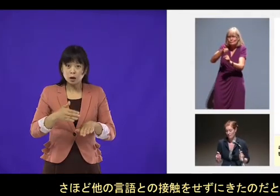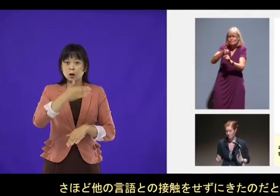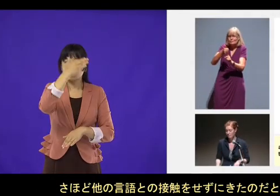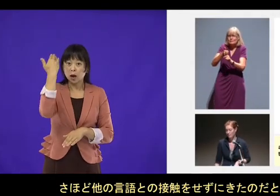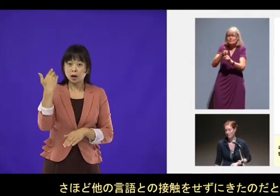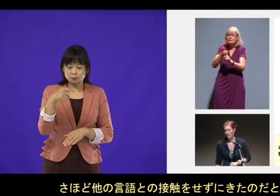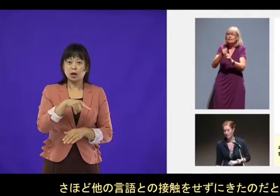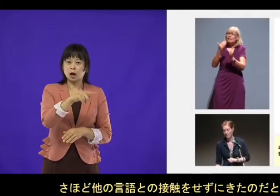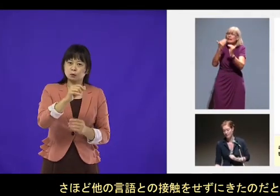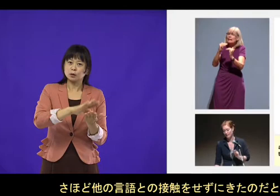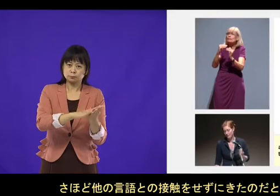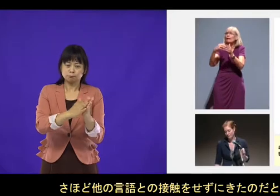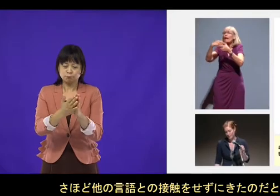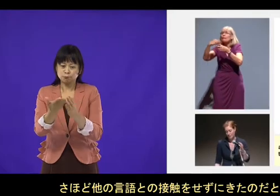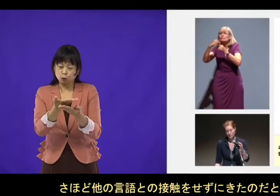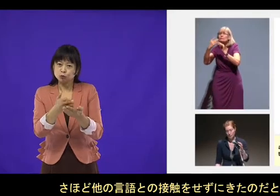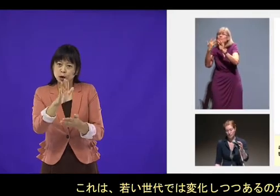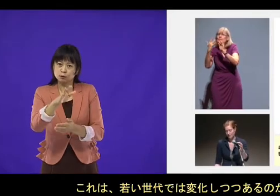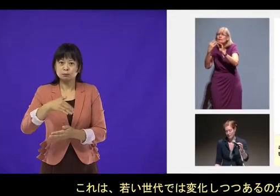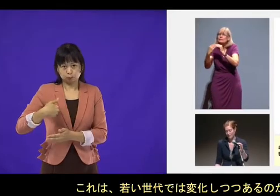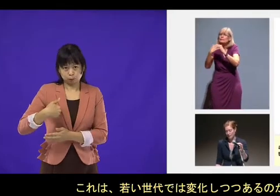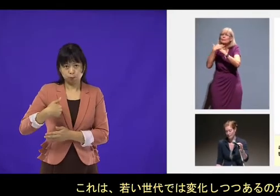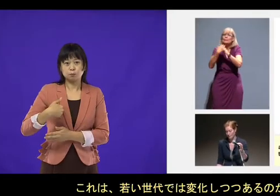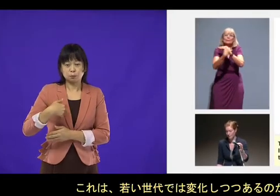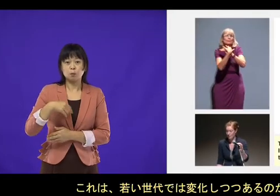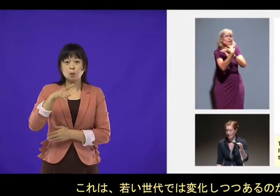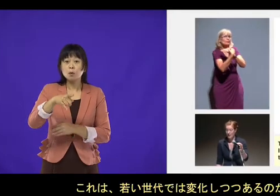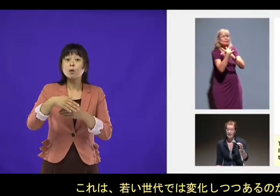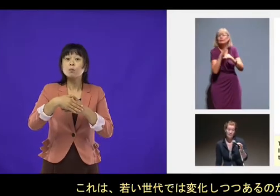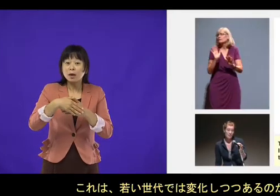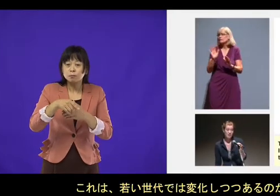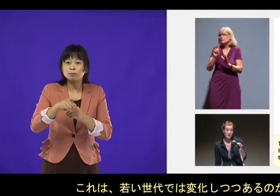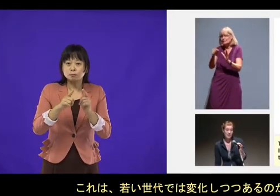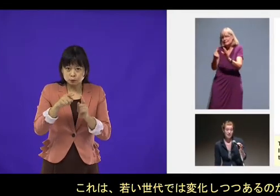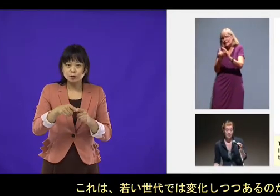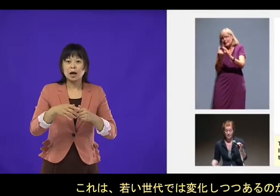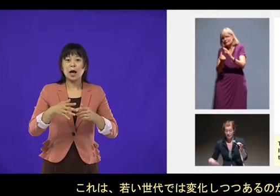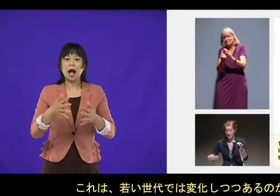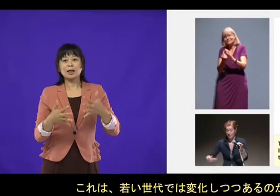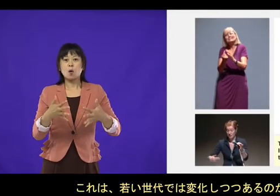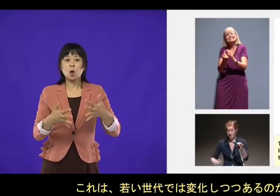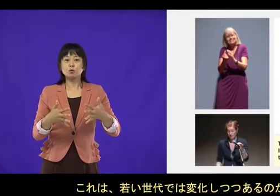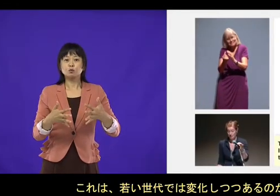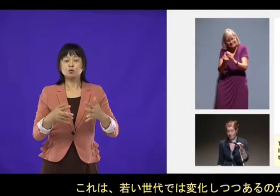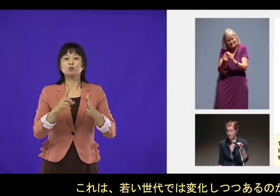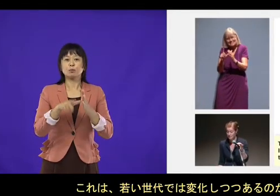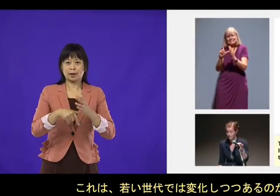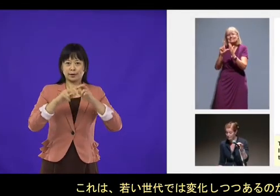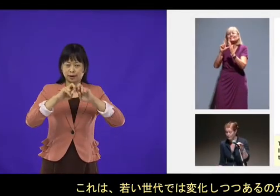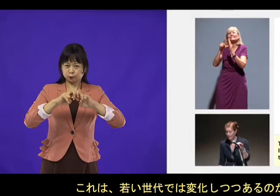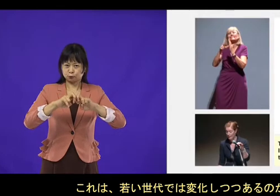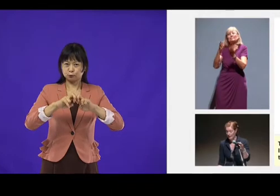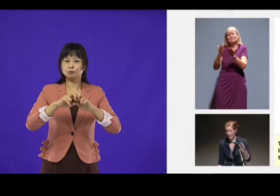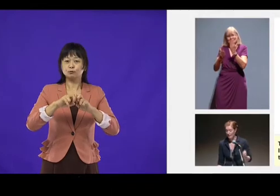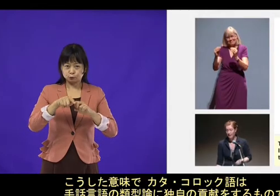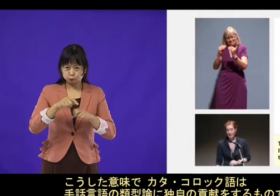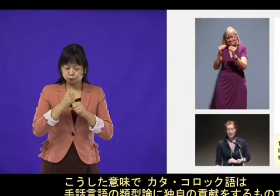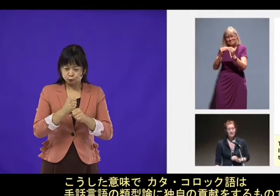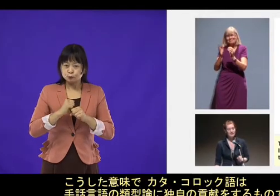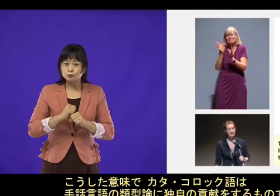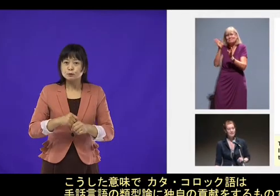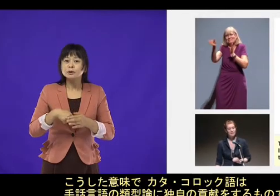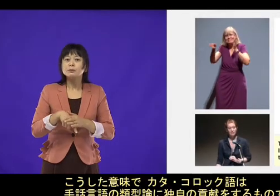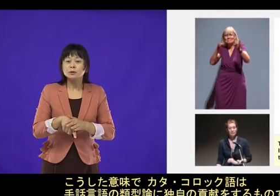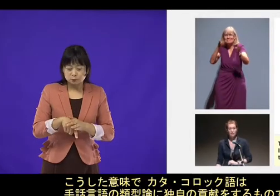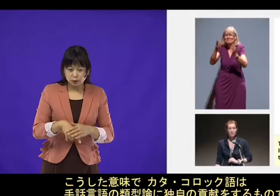so far, at least for the majority of signers. And that might be changing for the younger generations. And I think